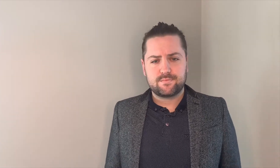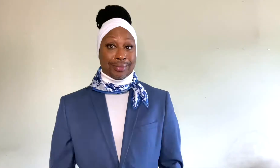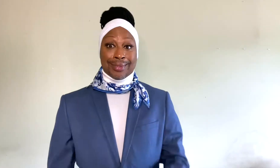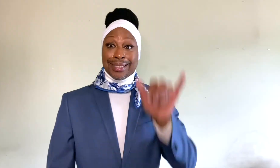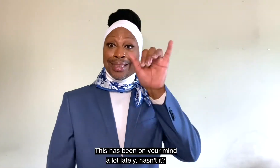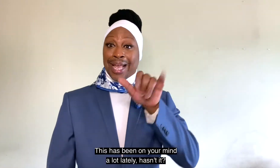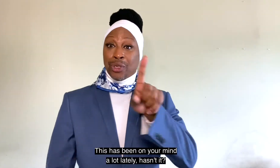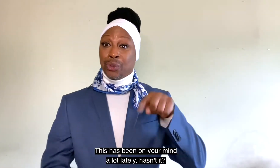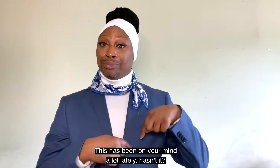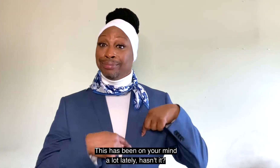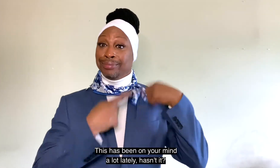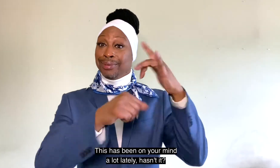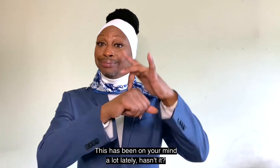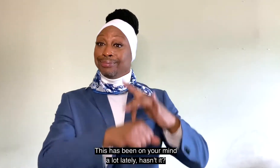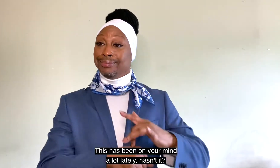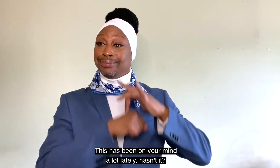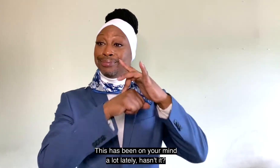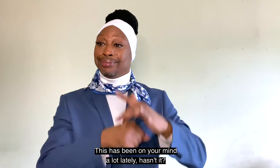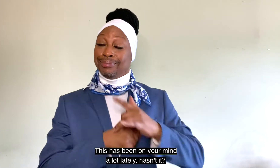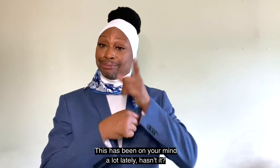This has been on your mind a lot lately, hasn't it?